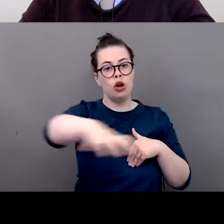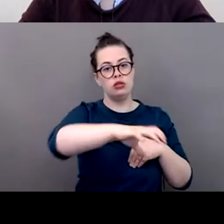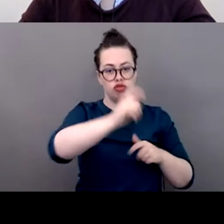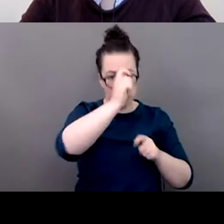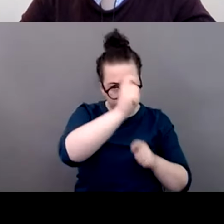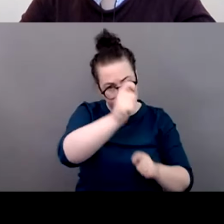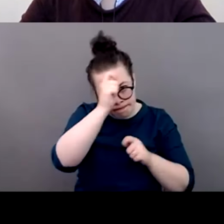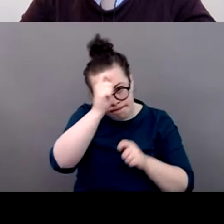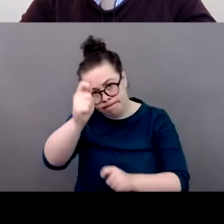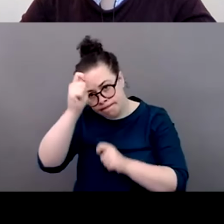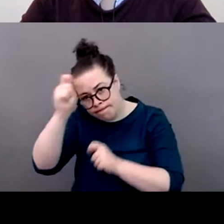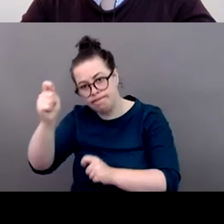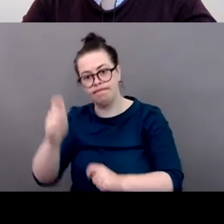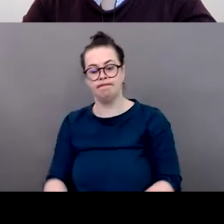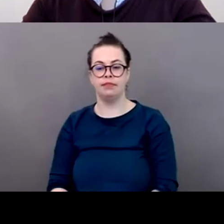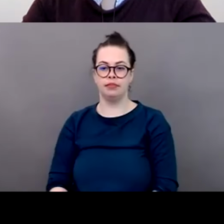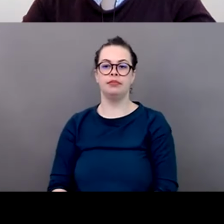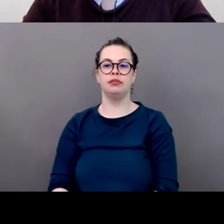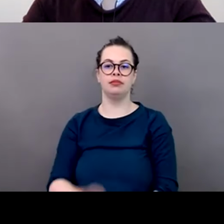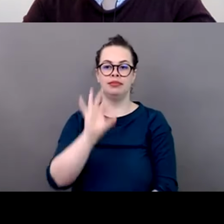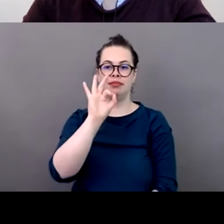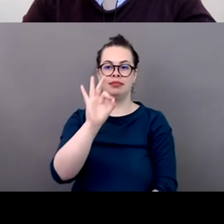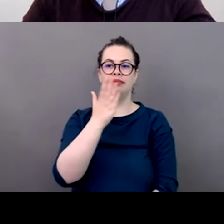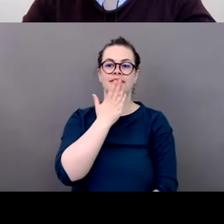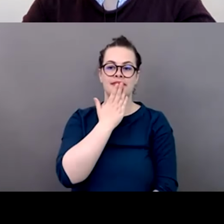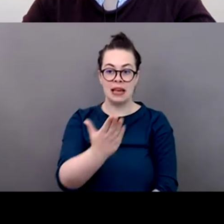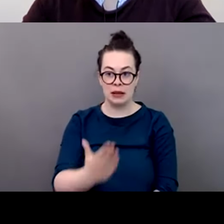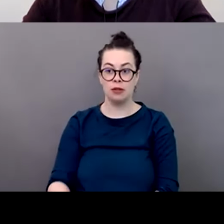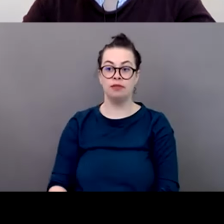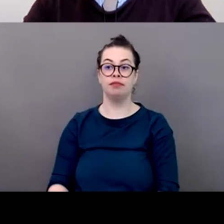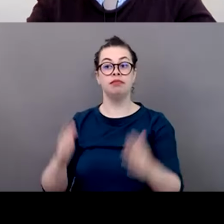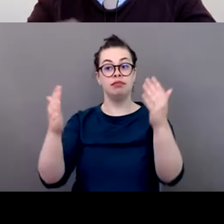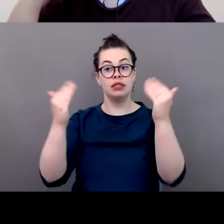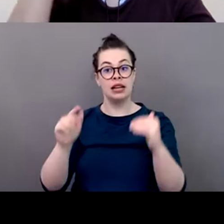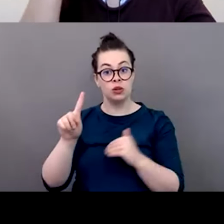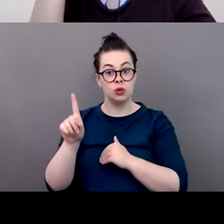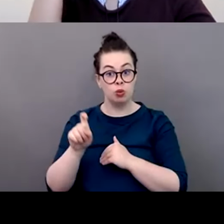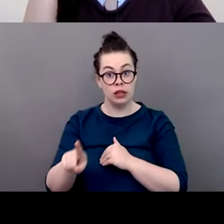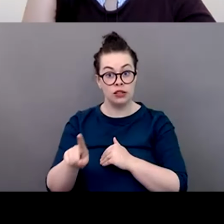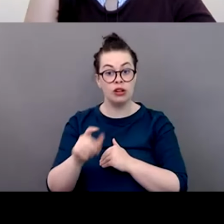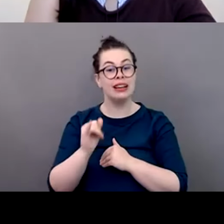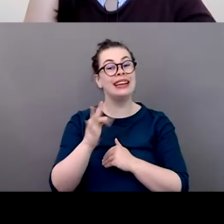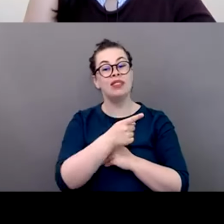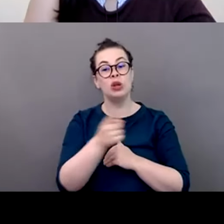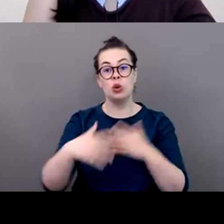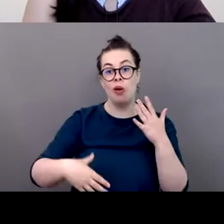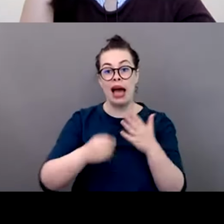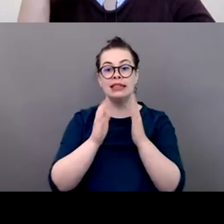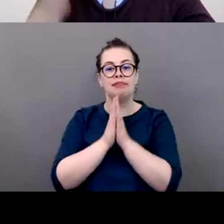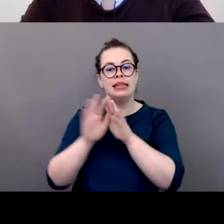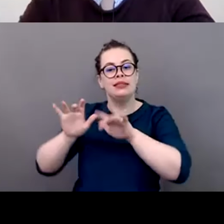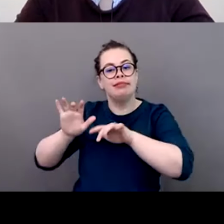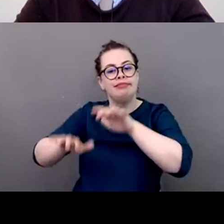Thank you very much. I suggest we move to the next question, and if other panelists have anything to add, you can type the answer in the chat